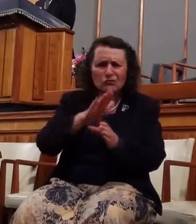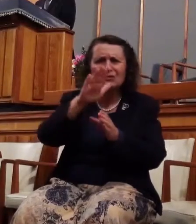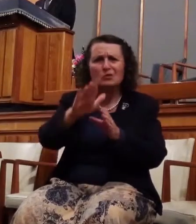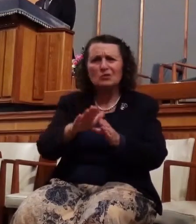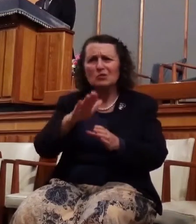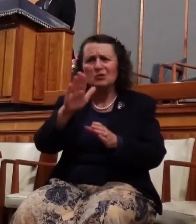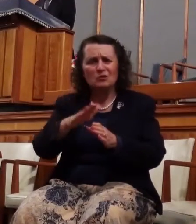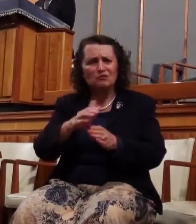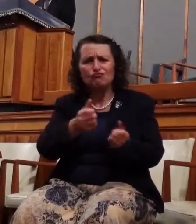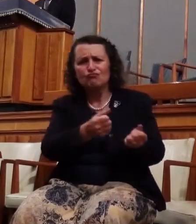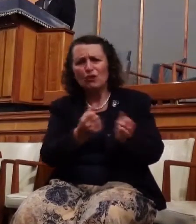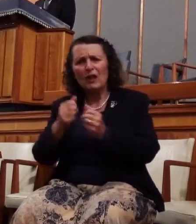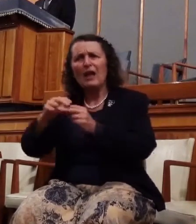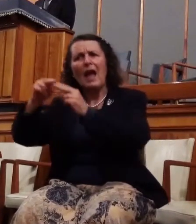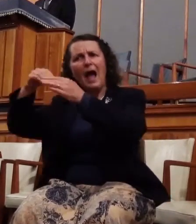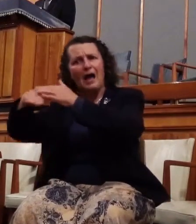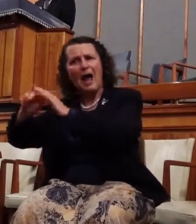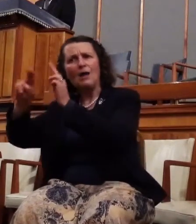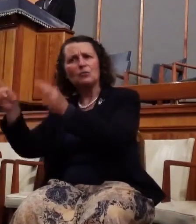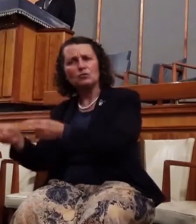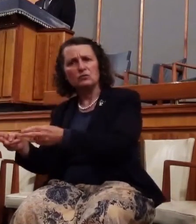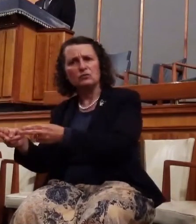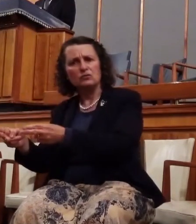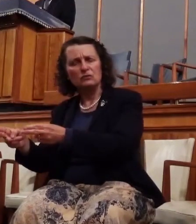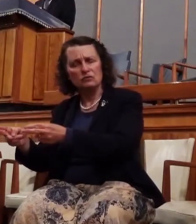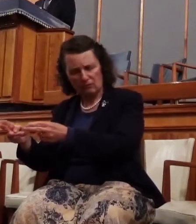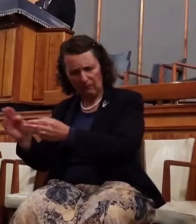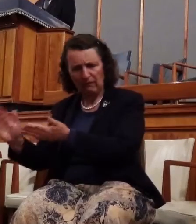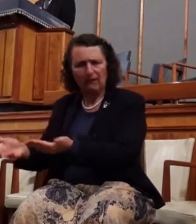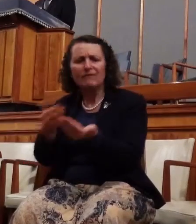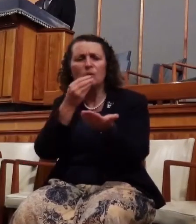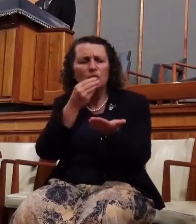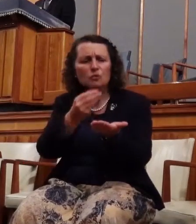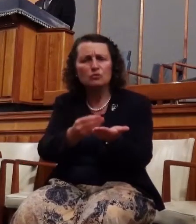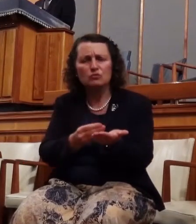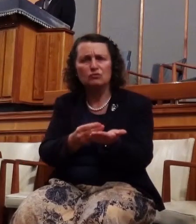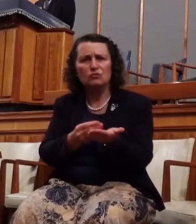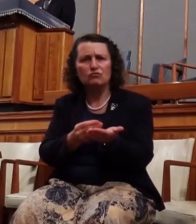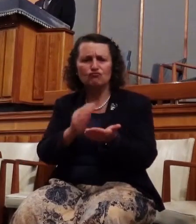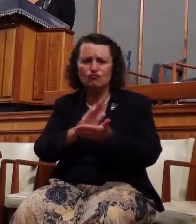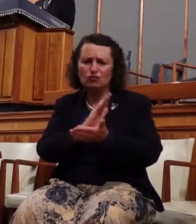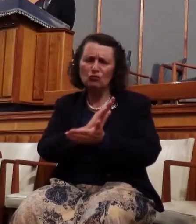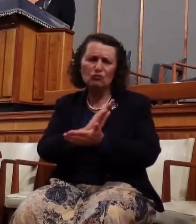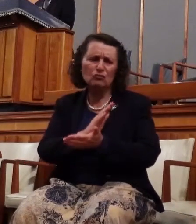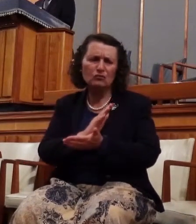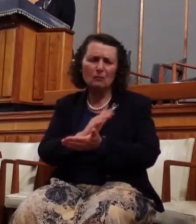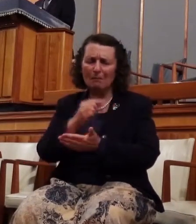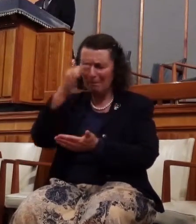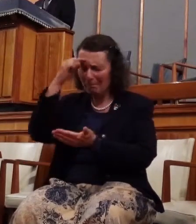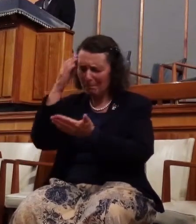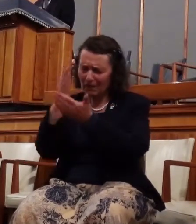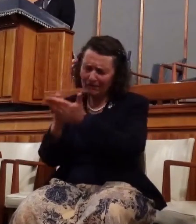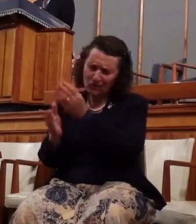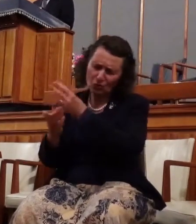them into his house, he set meat before them, and rejoice, believing in